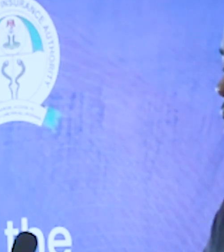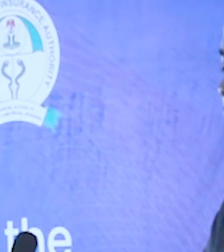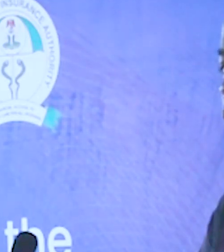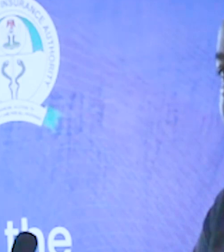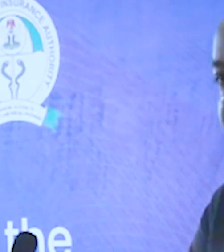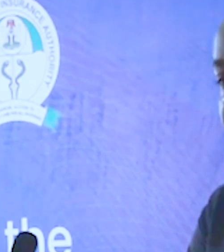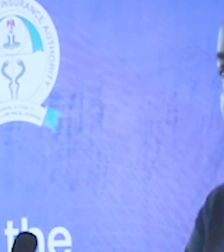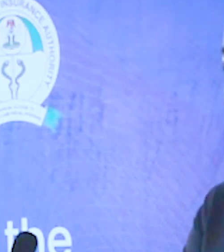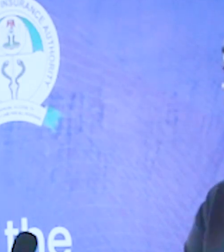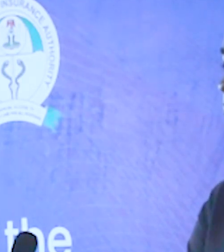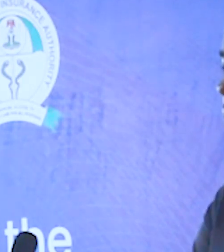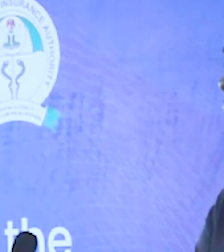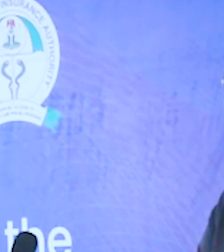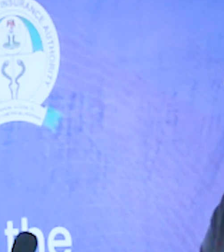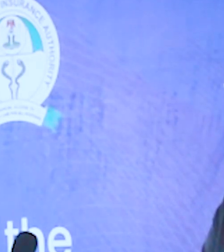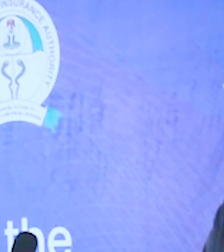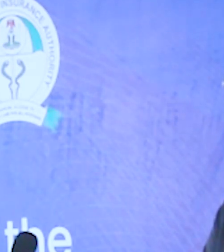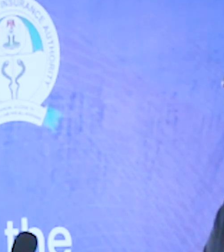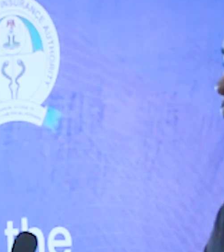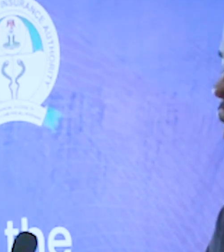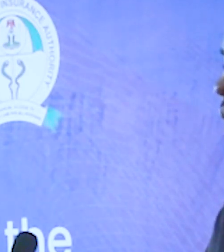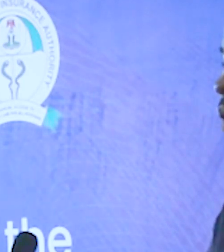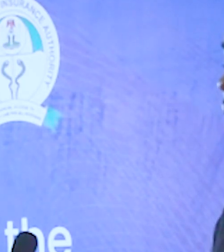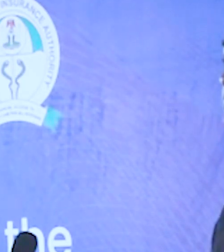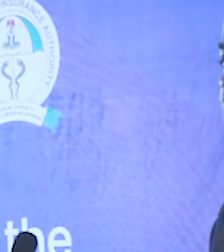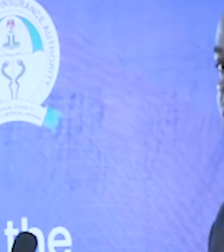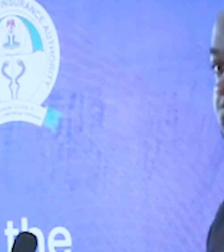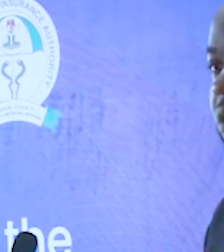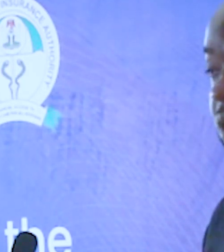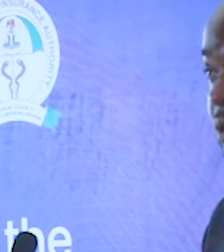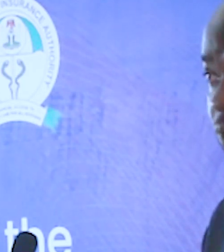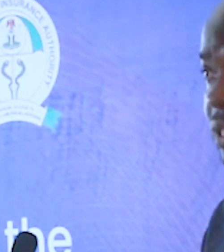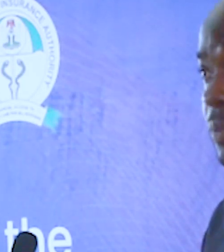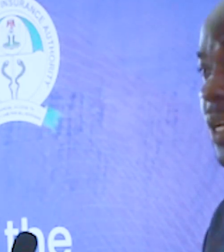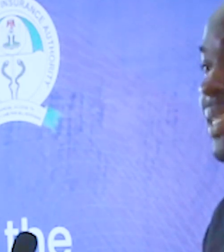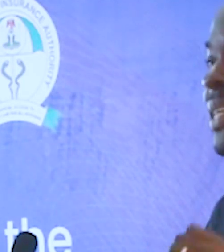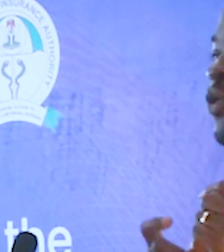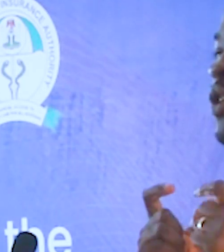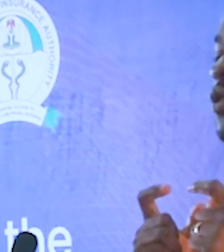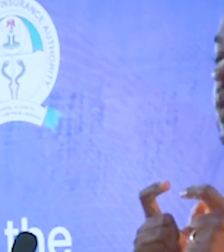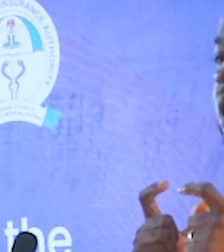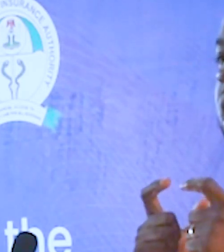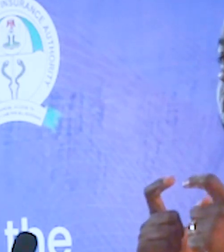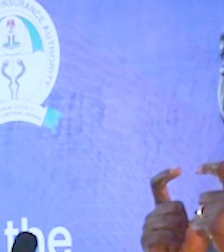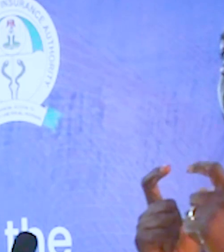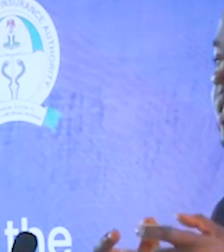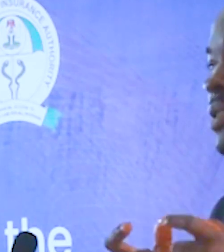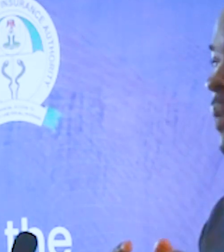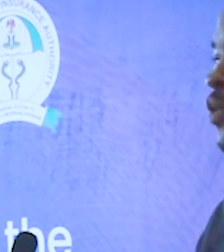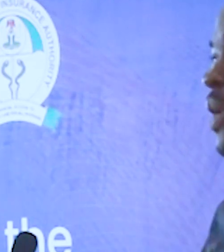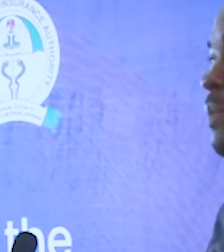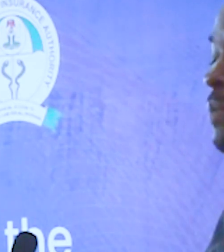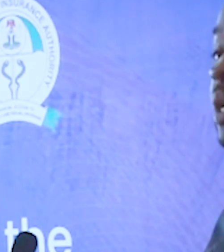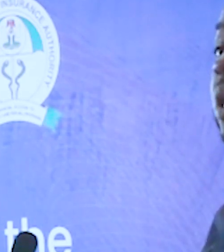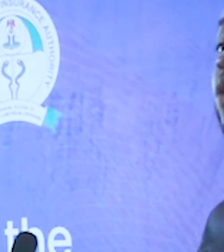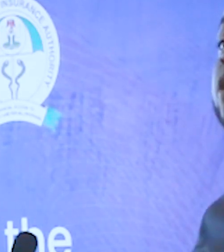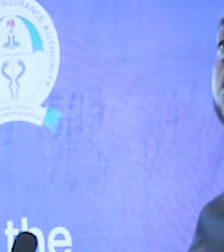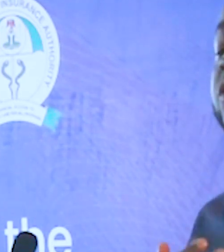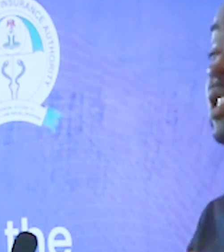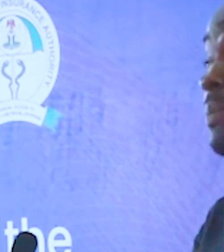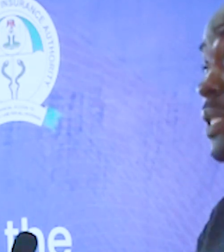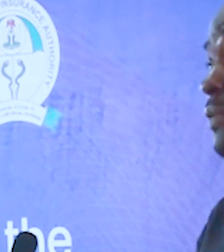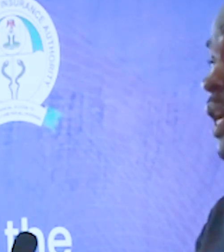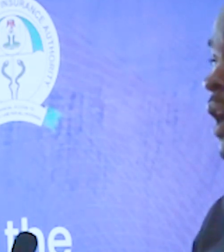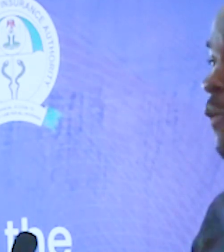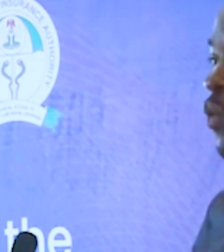insurance companies, that will take very deliberate attempt in how the awareness is created, because that is going to be the first step to whether people are going